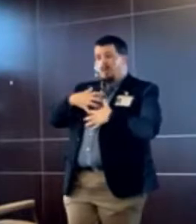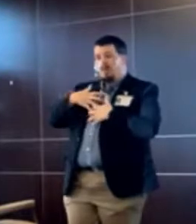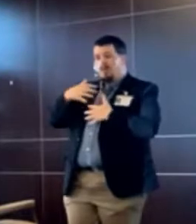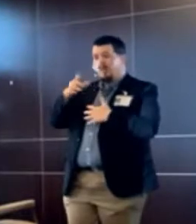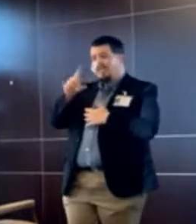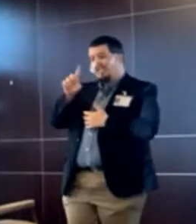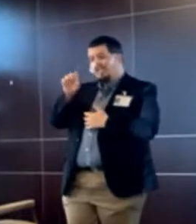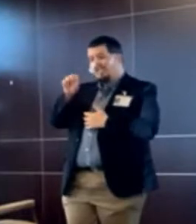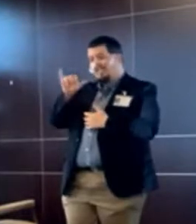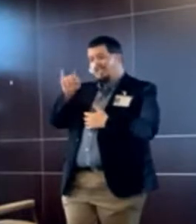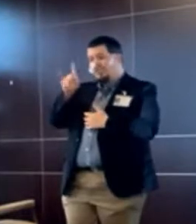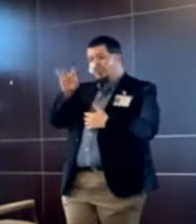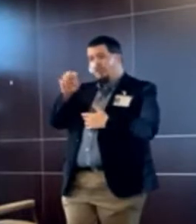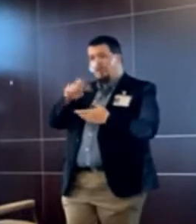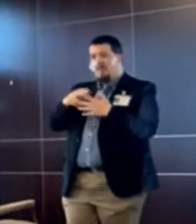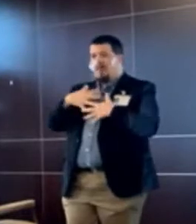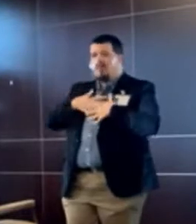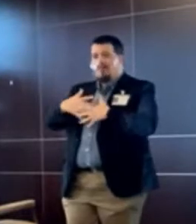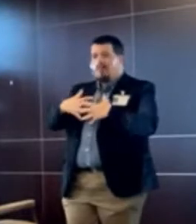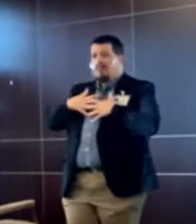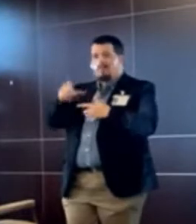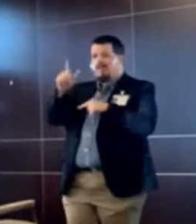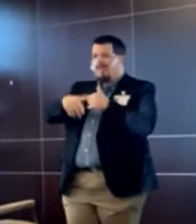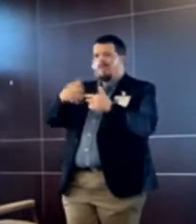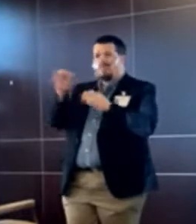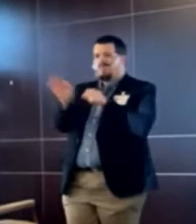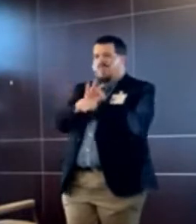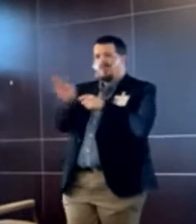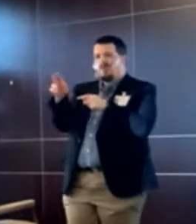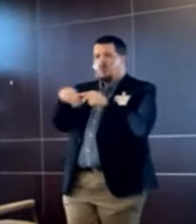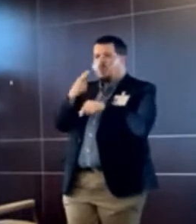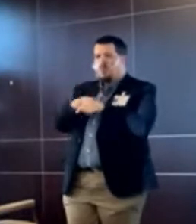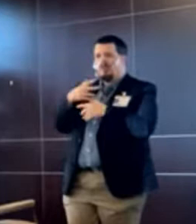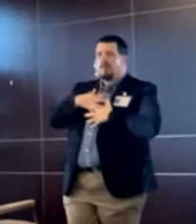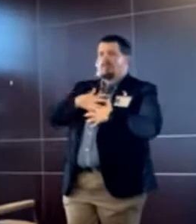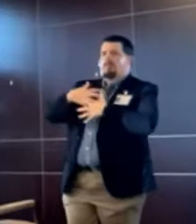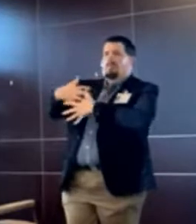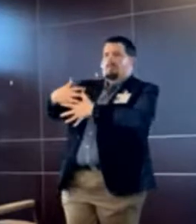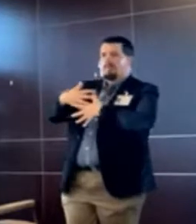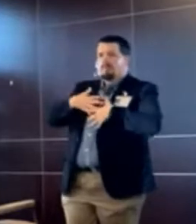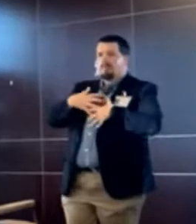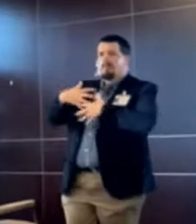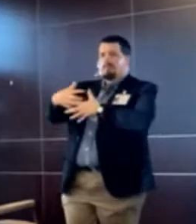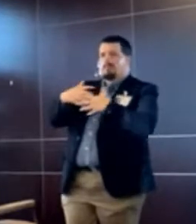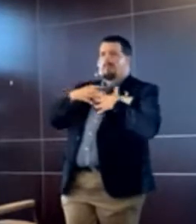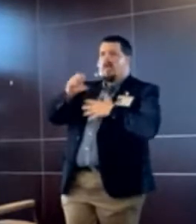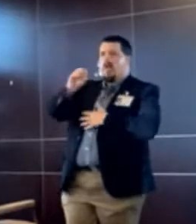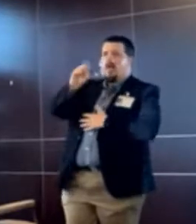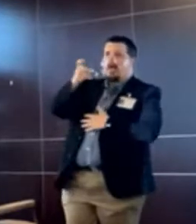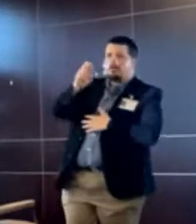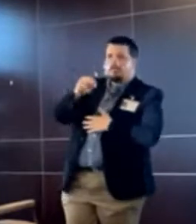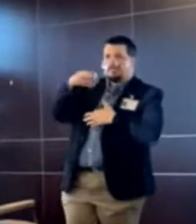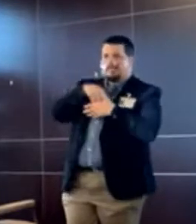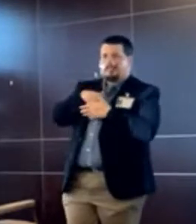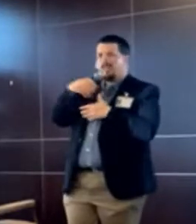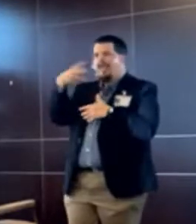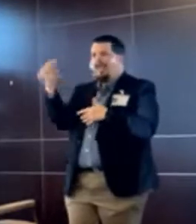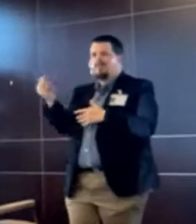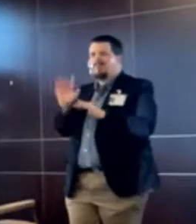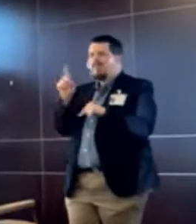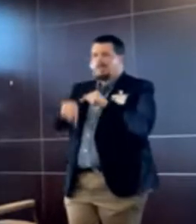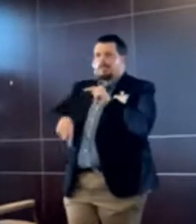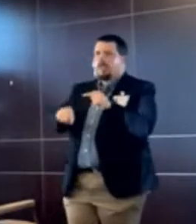means your lungs just cannot function appropriately to do the proper carbon dioxide and oxygen exchange. And